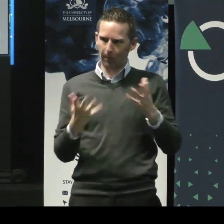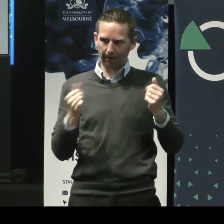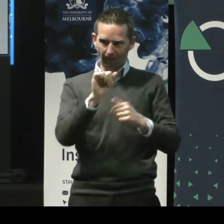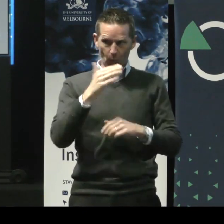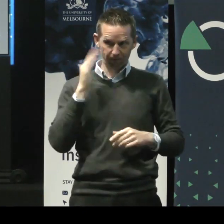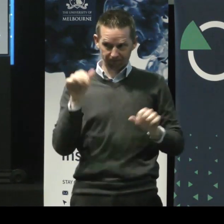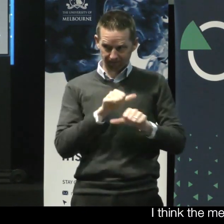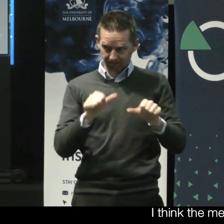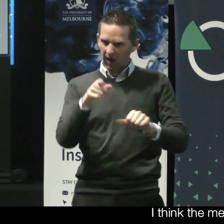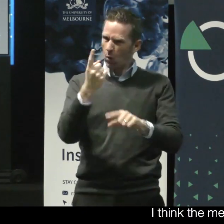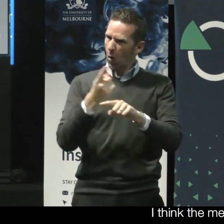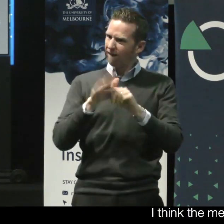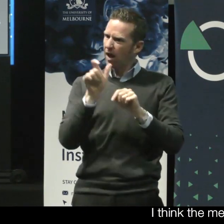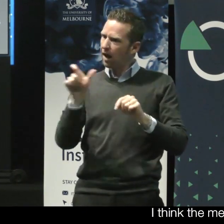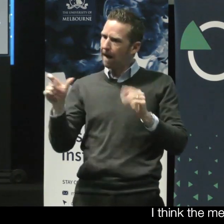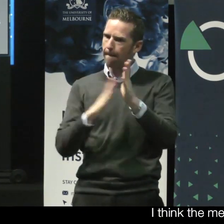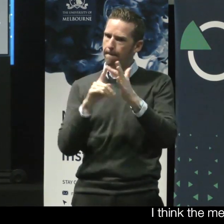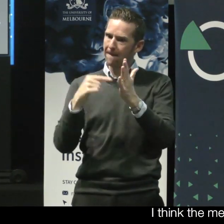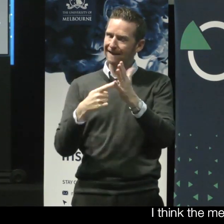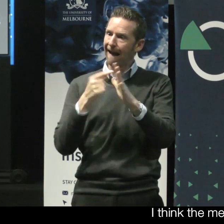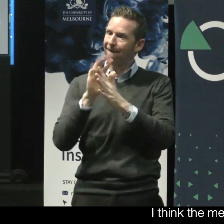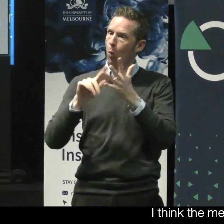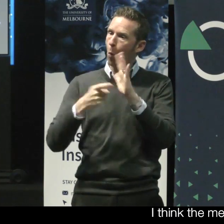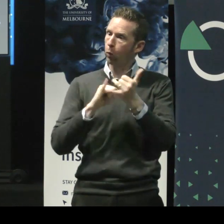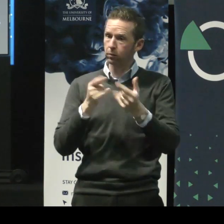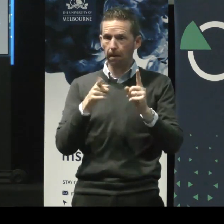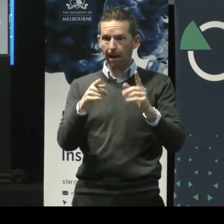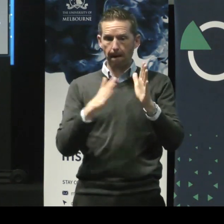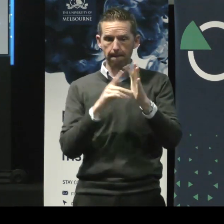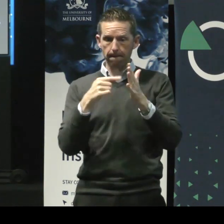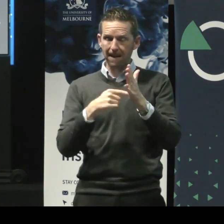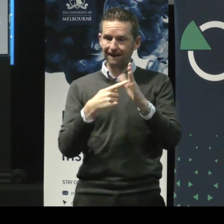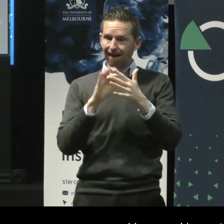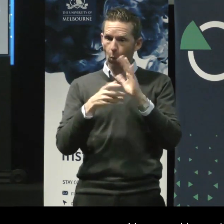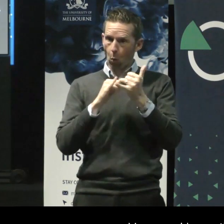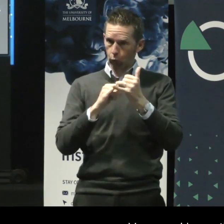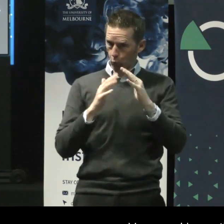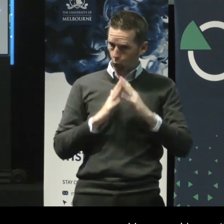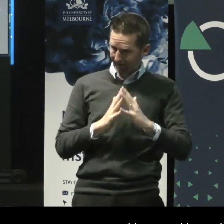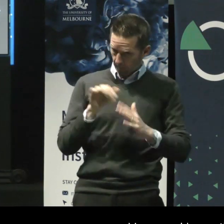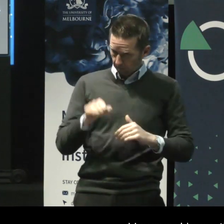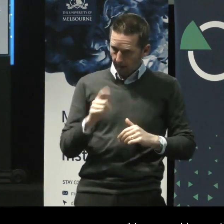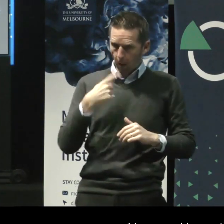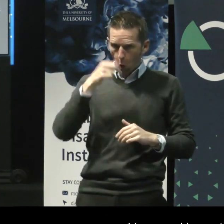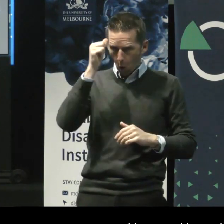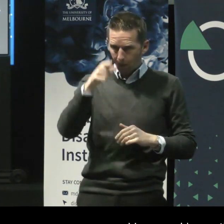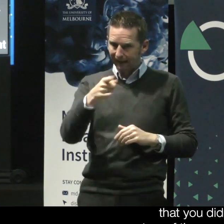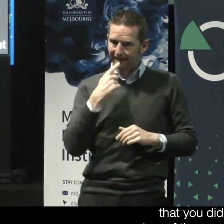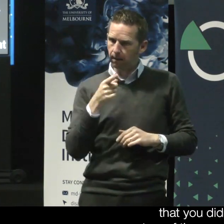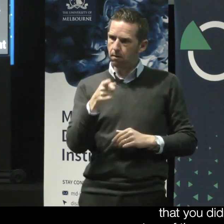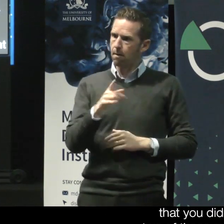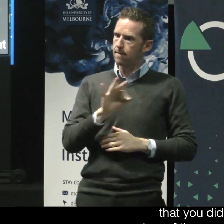I think the metaphors are very useful. However, I know that you said that you didn't